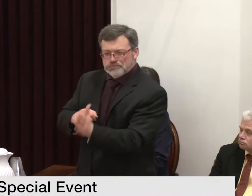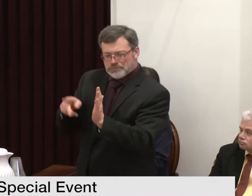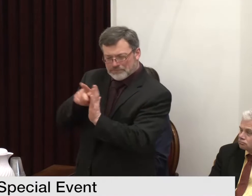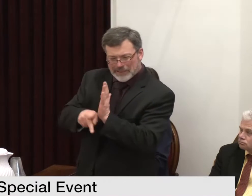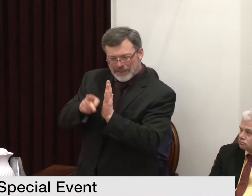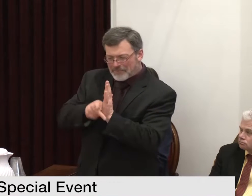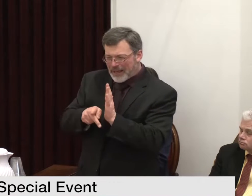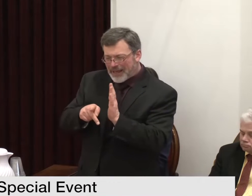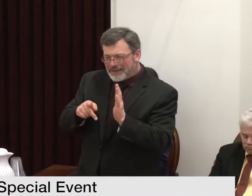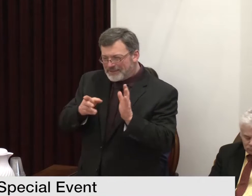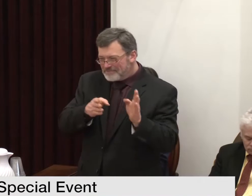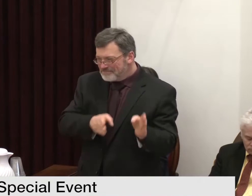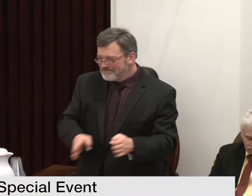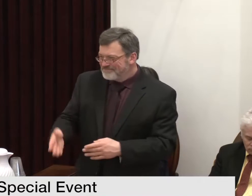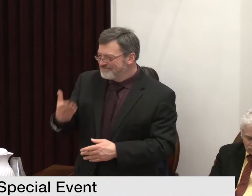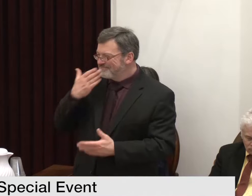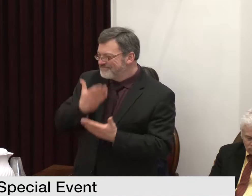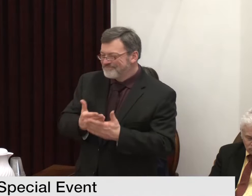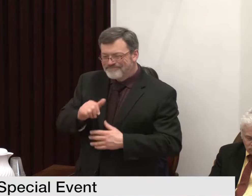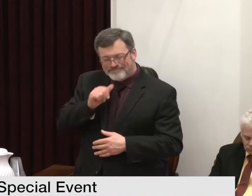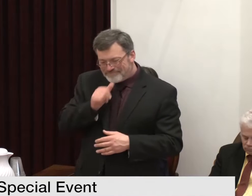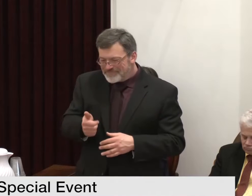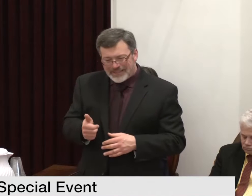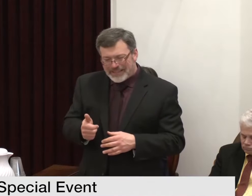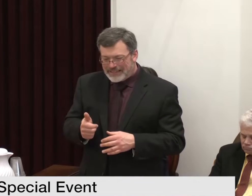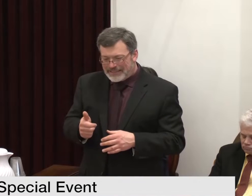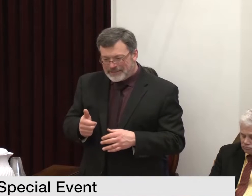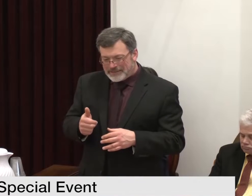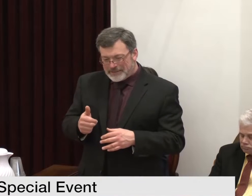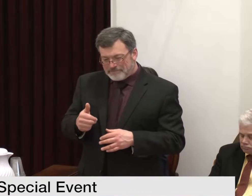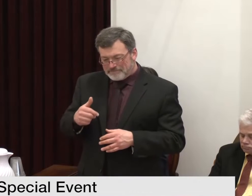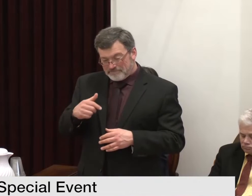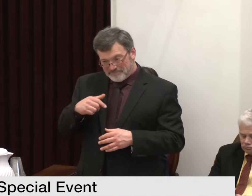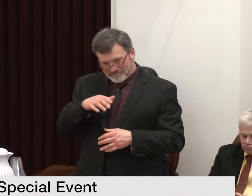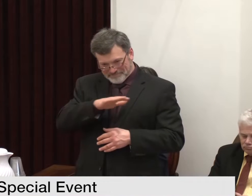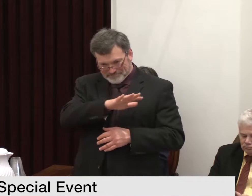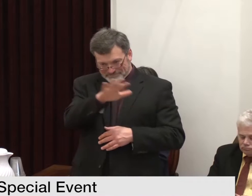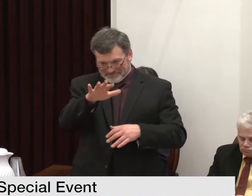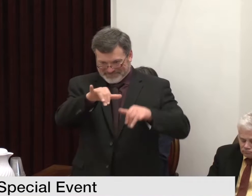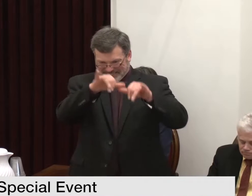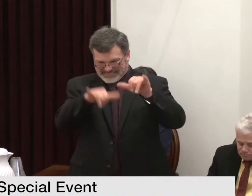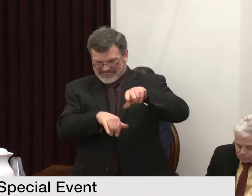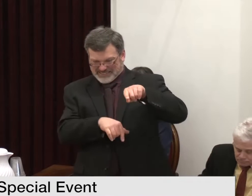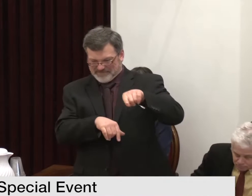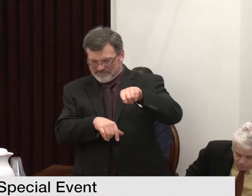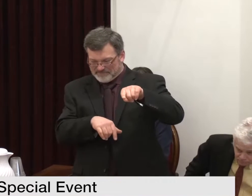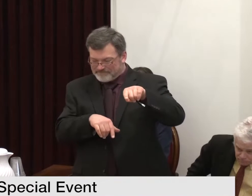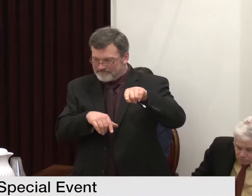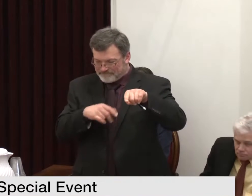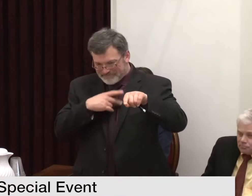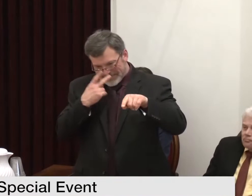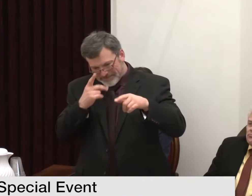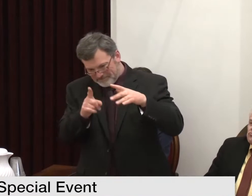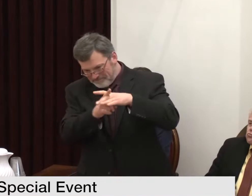build the system needed to address the extreme cases or have the workforce to support it.